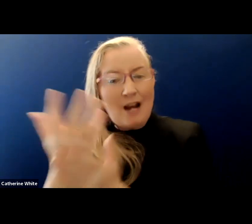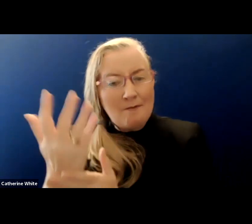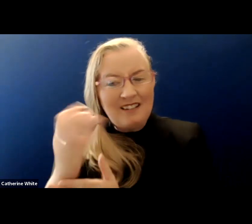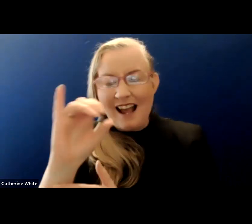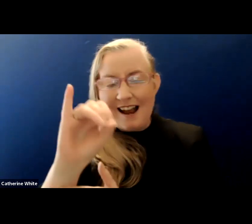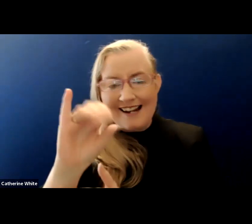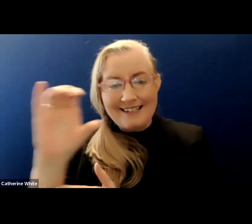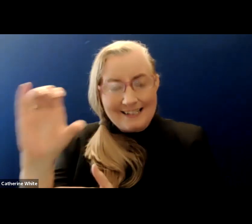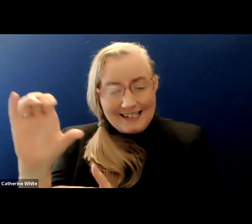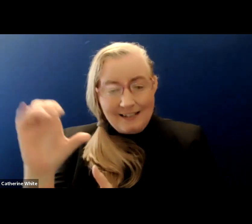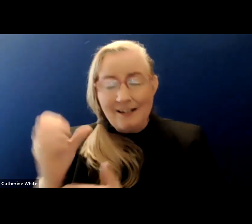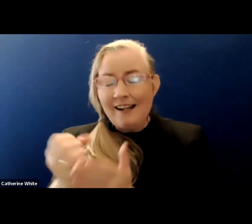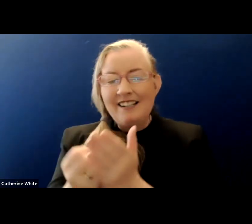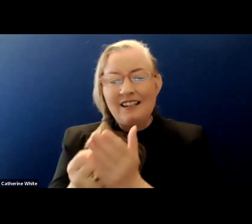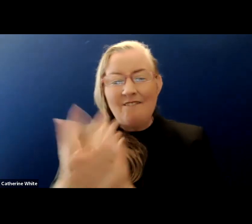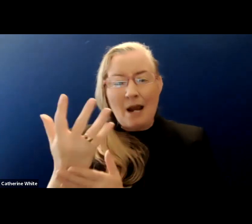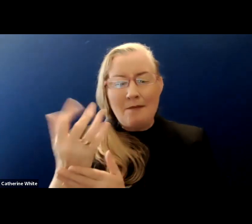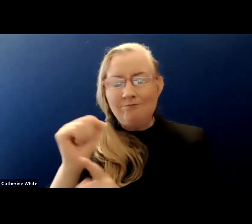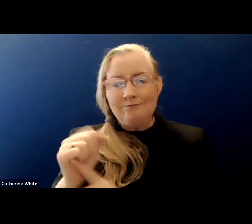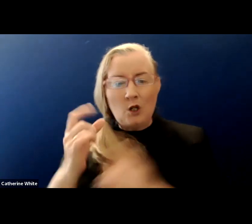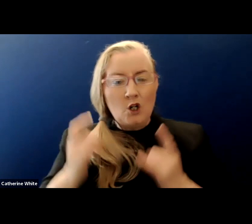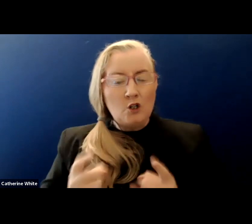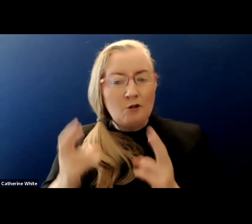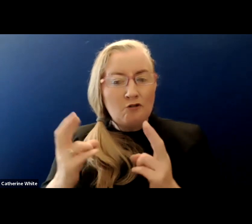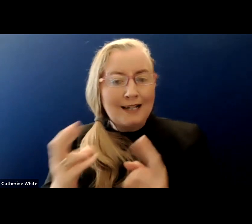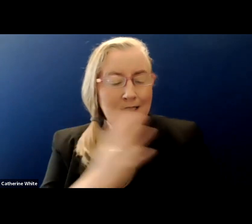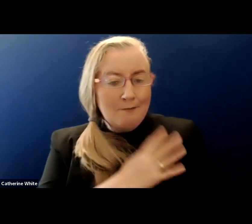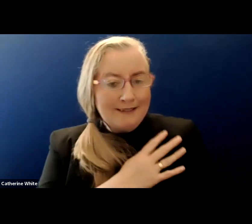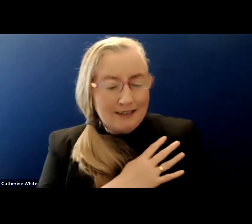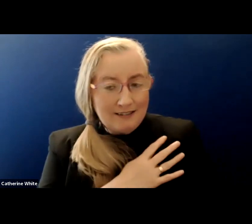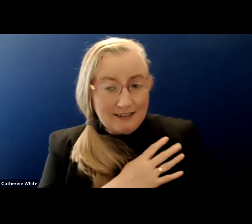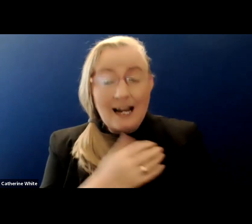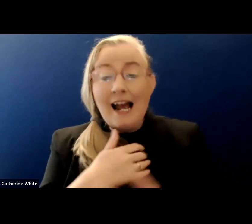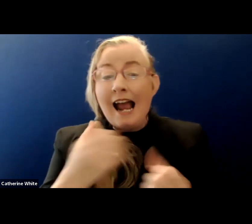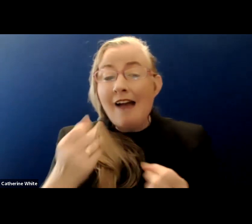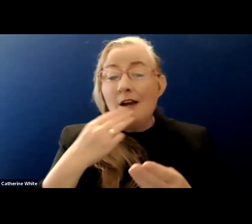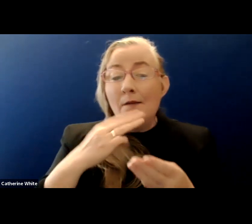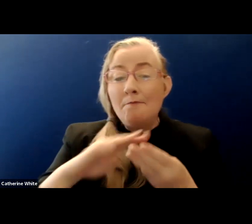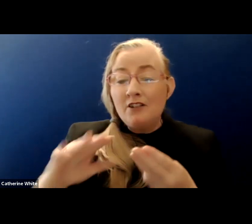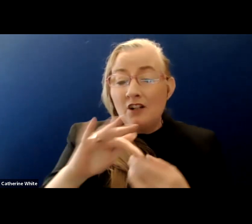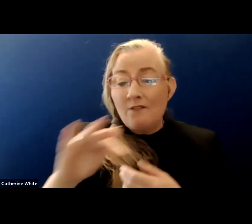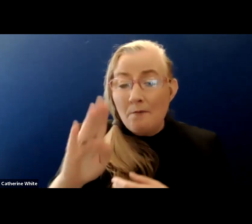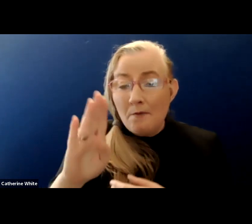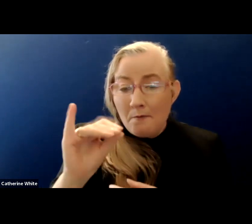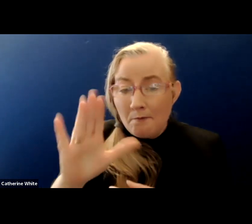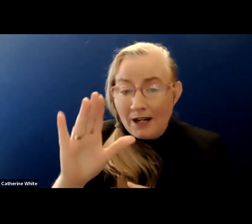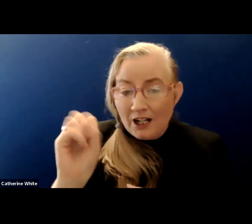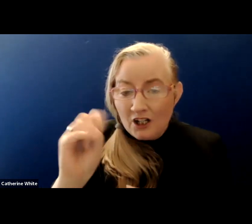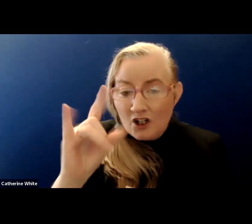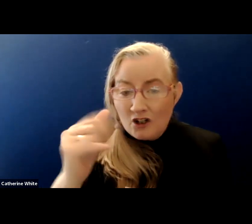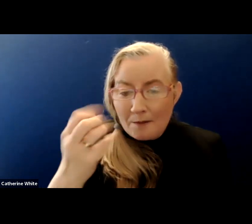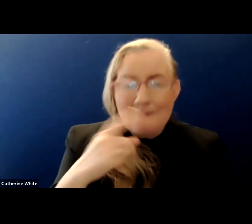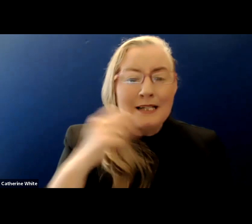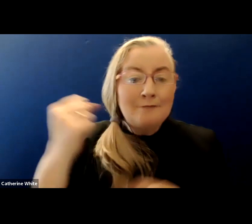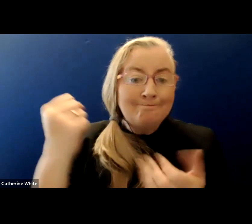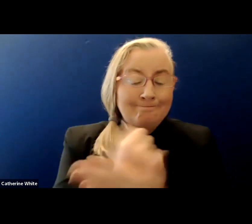ICC and developments in terms of the Human Rights Committee. I have a message from Bill Shabus, and unfortunately something has come up at very, very